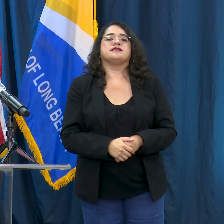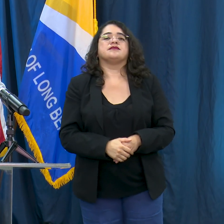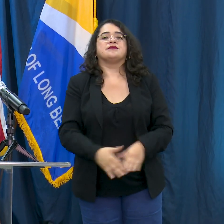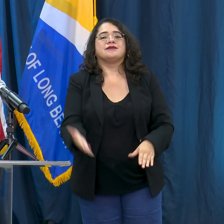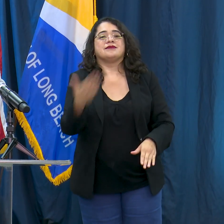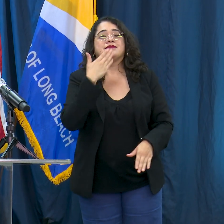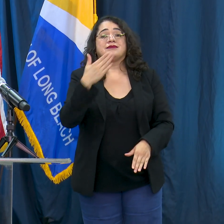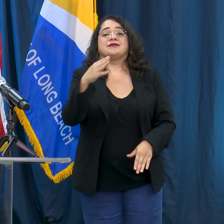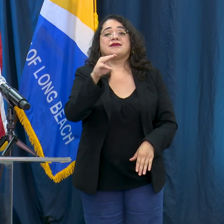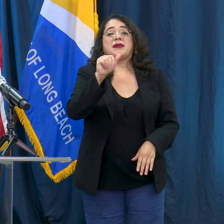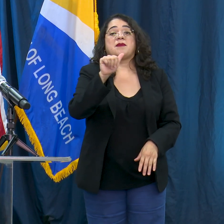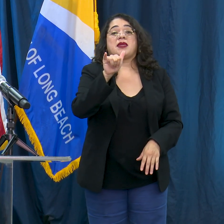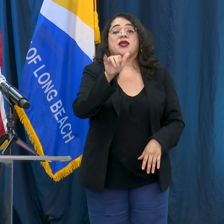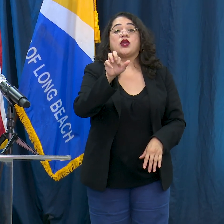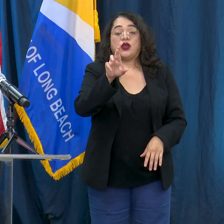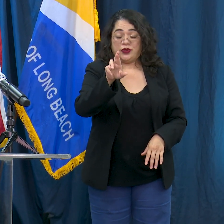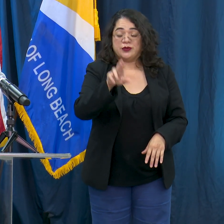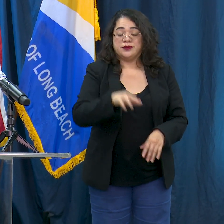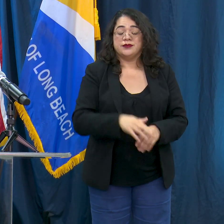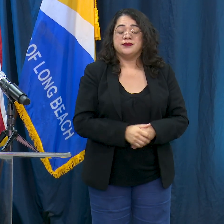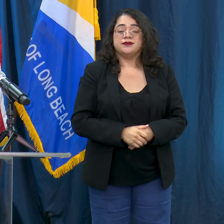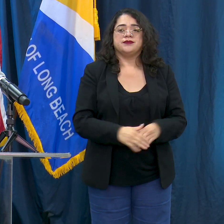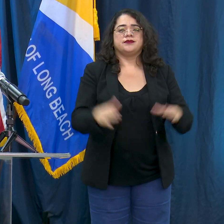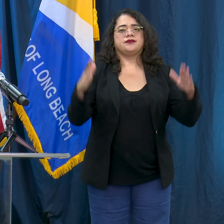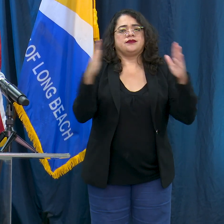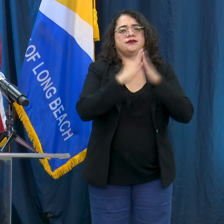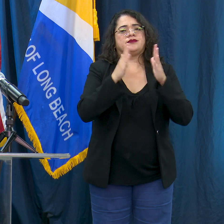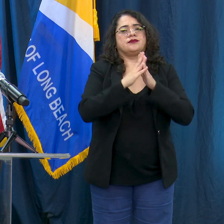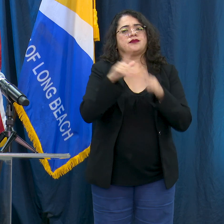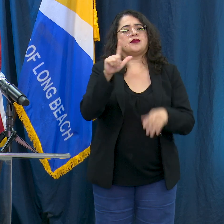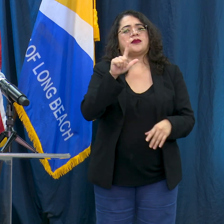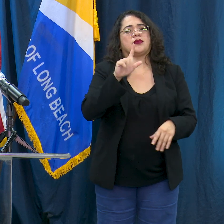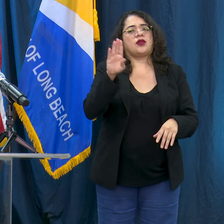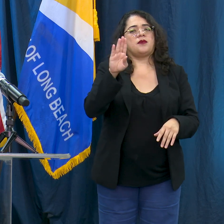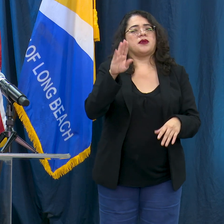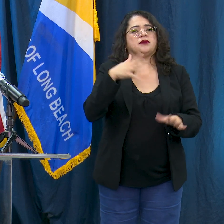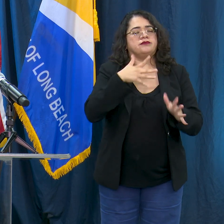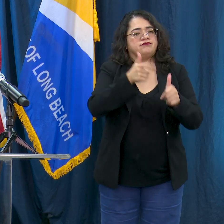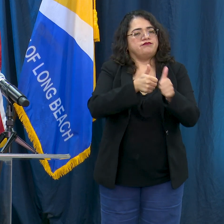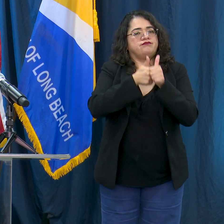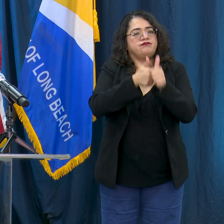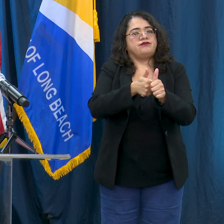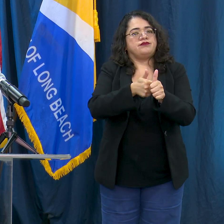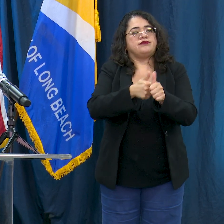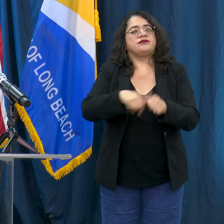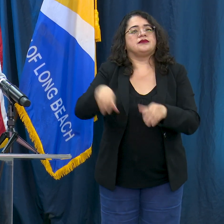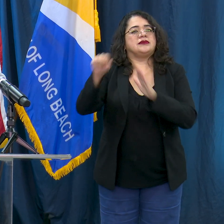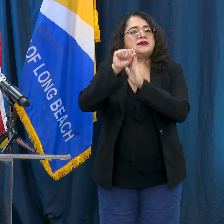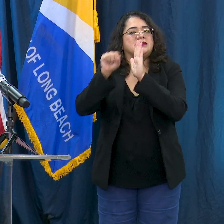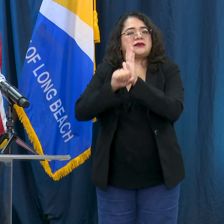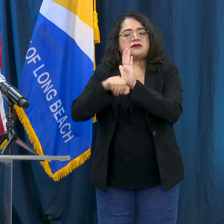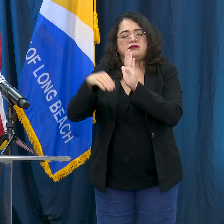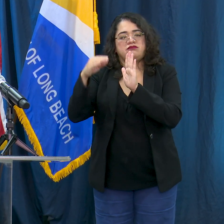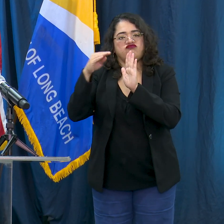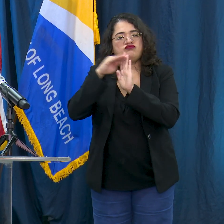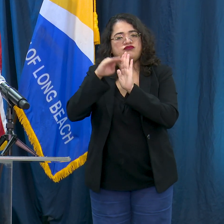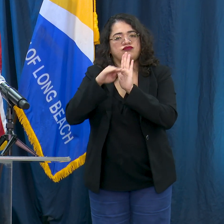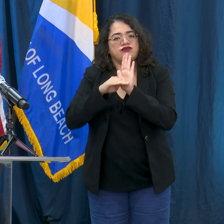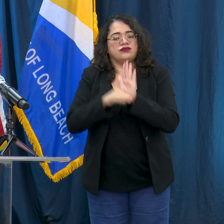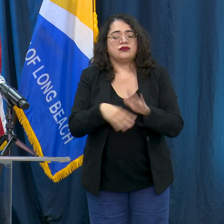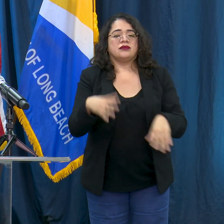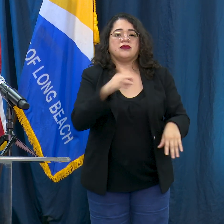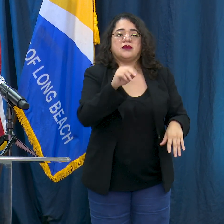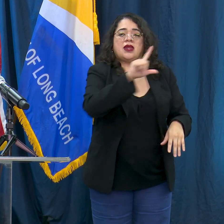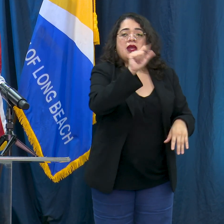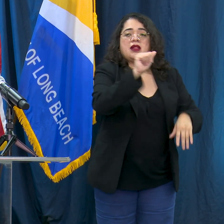Thank you, Mayor. So the City of Long Beach is aligned with the state guidance and also the county orders on our reopening. So